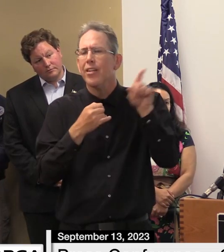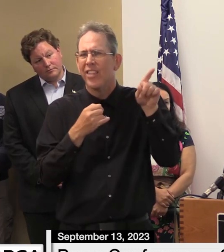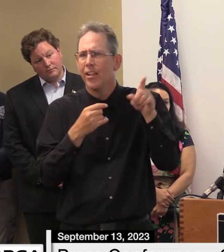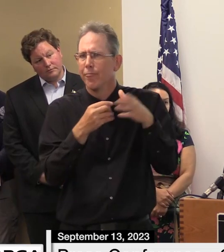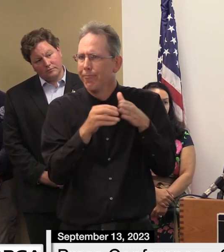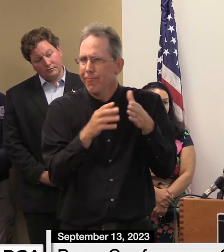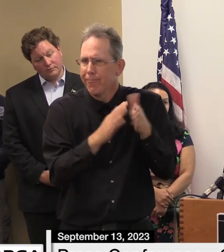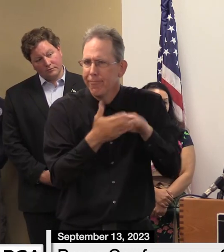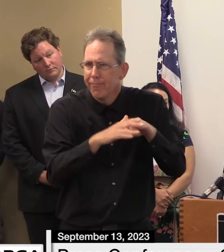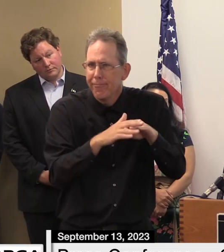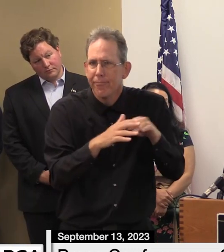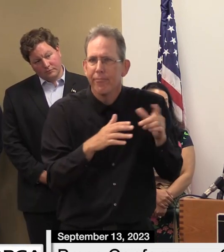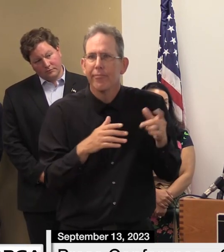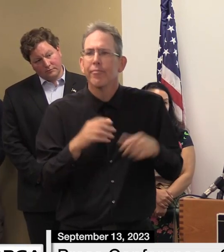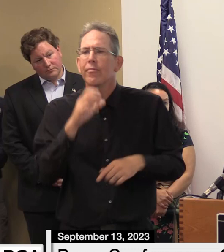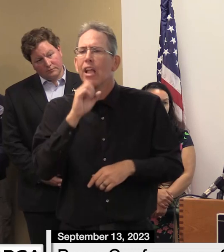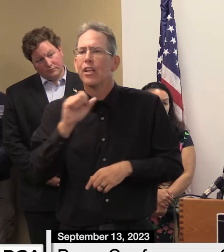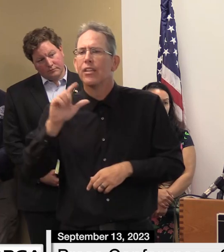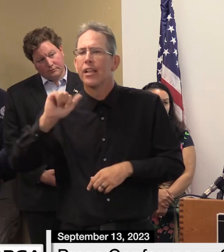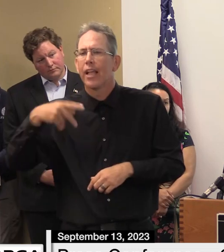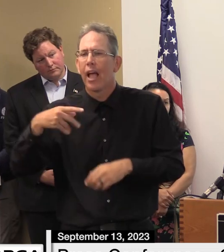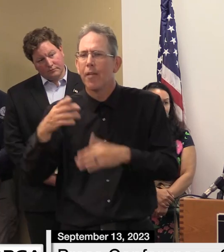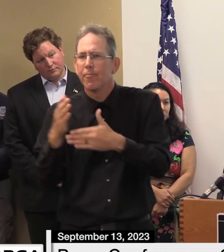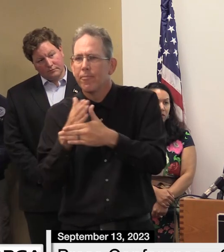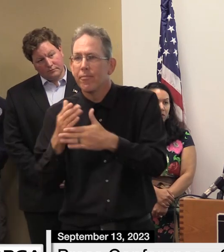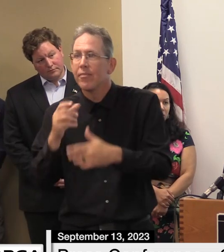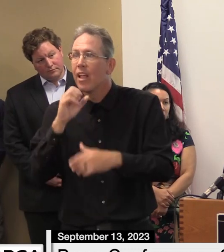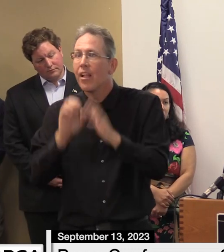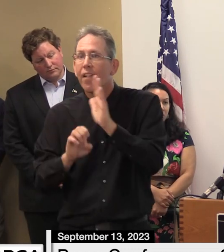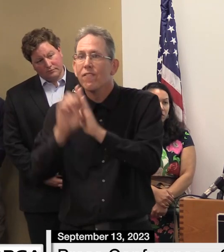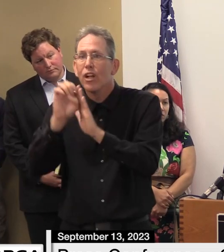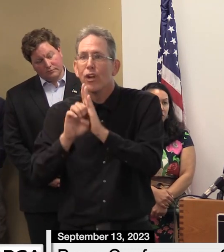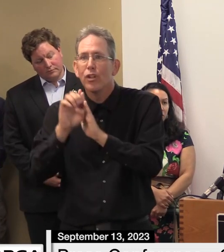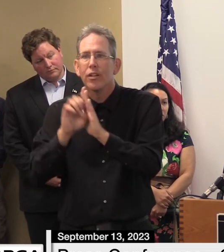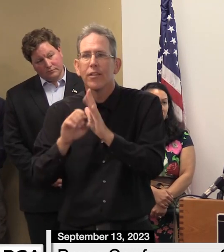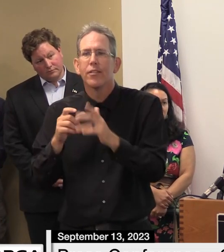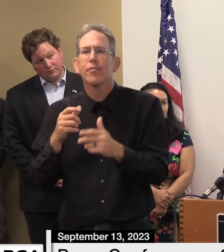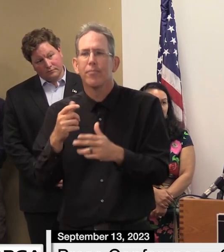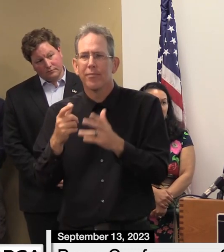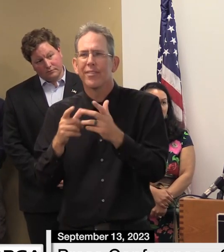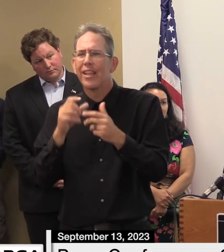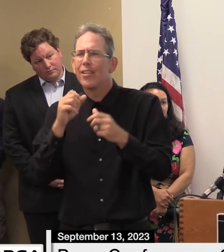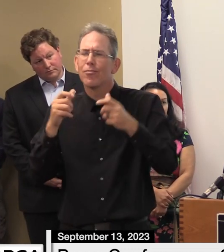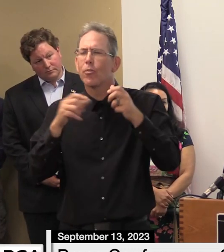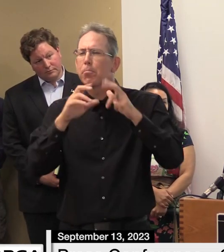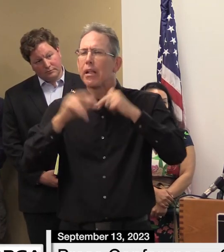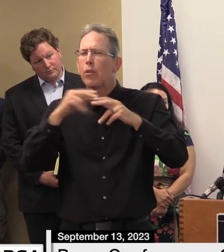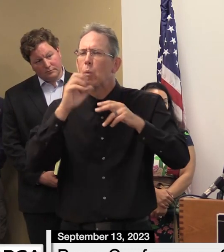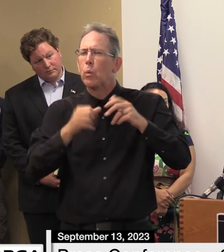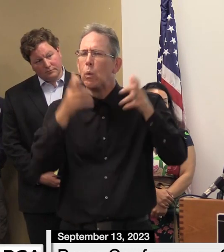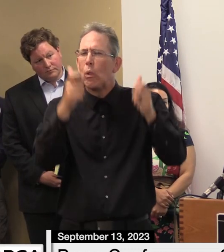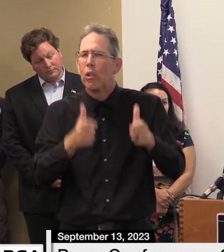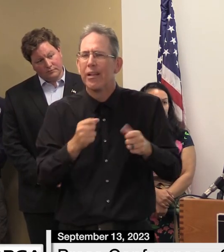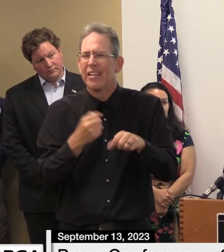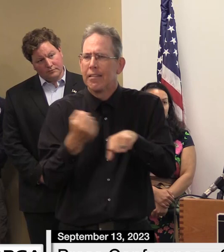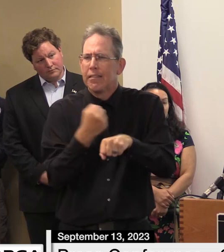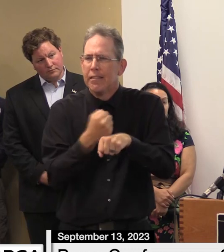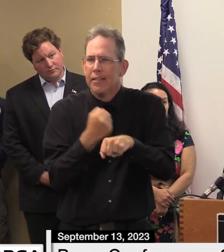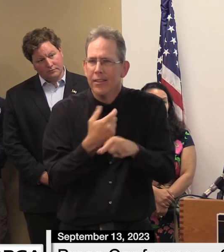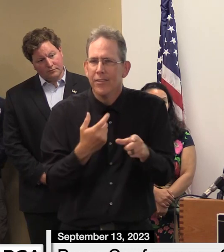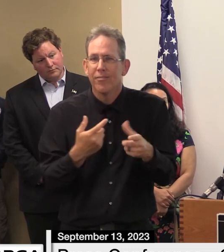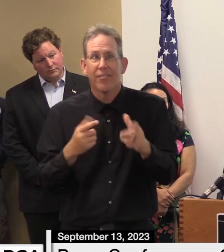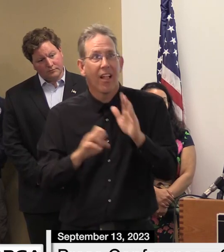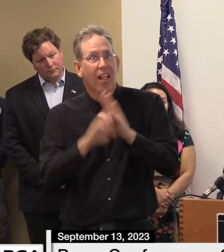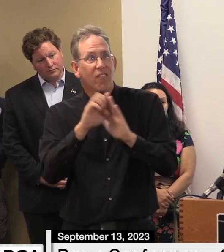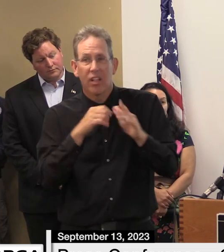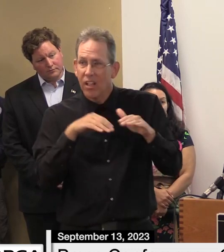property, so there's two elevators to serve the residents, and they had to open the building with just one elevator in place,